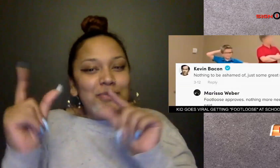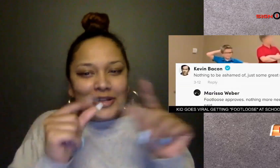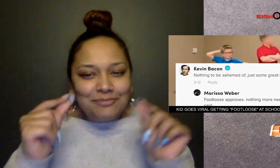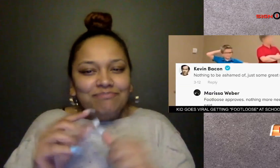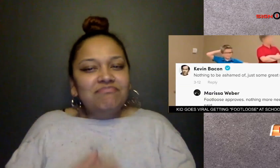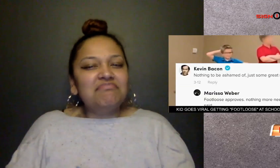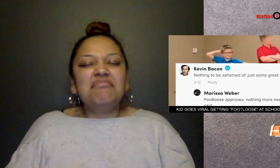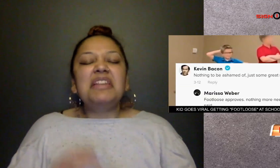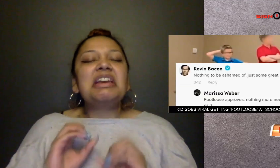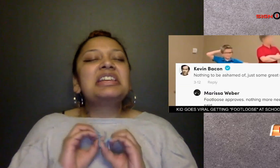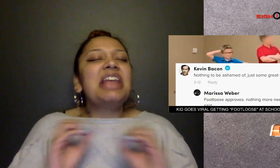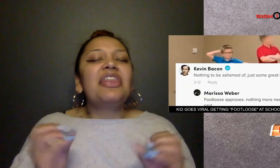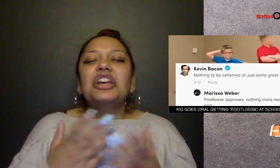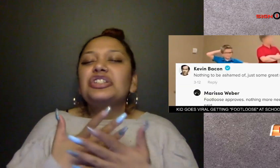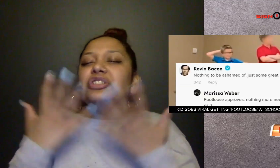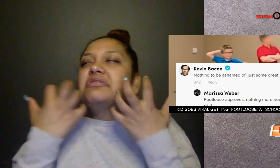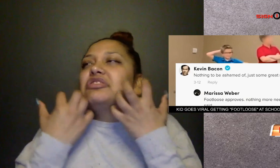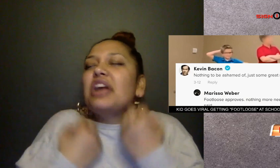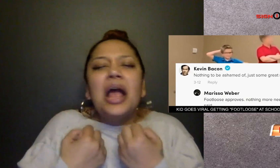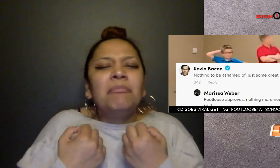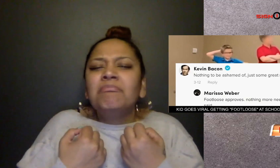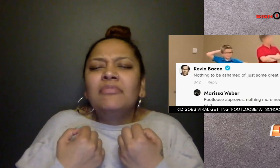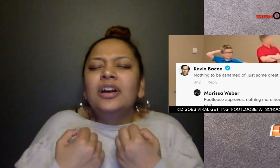nothing to be ashamed of